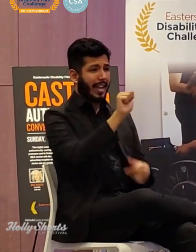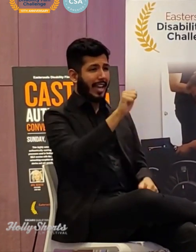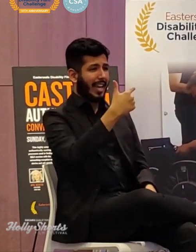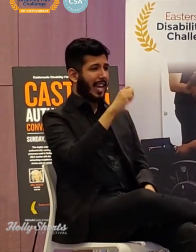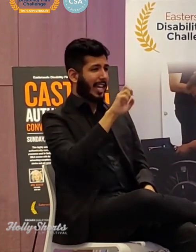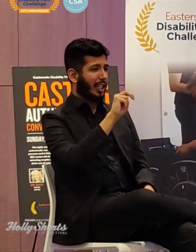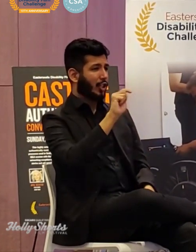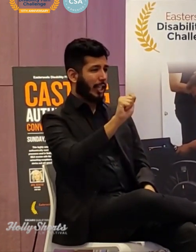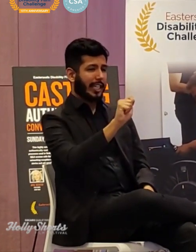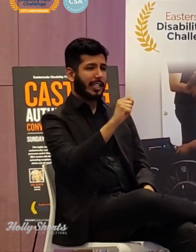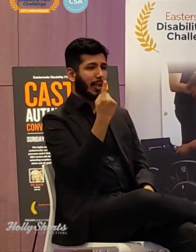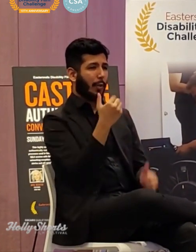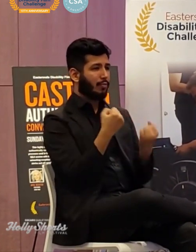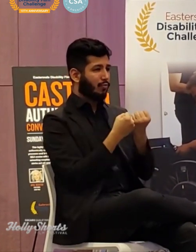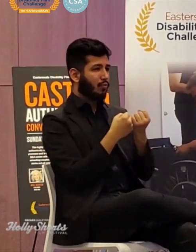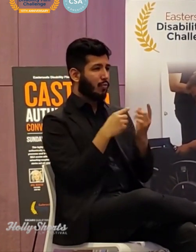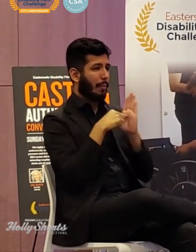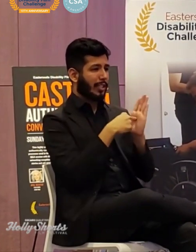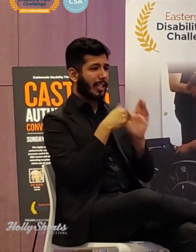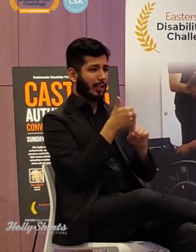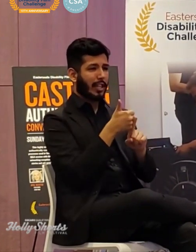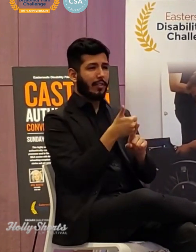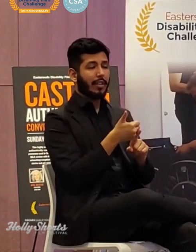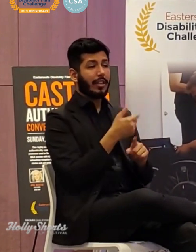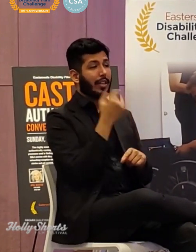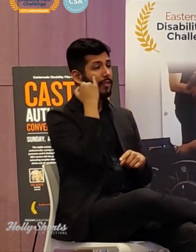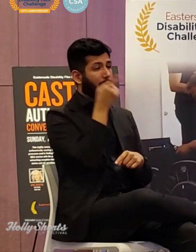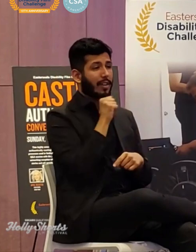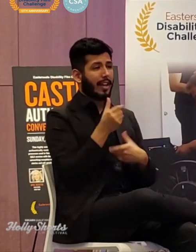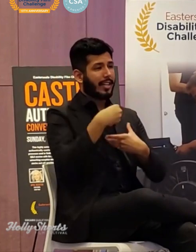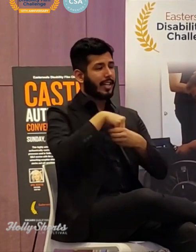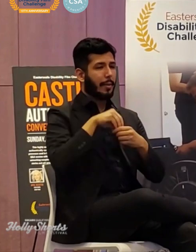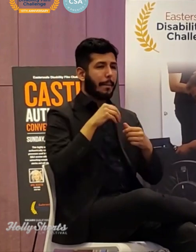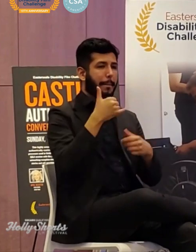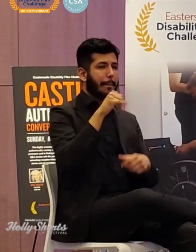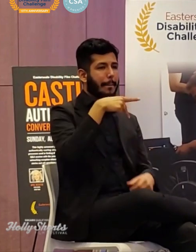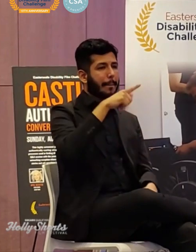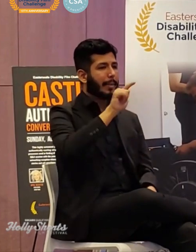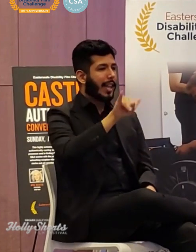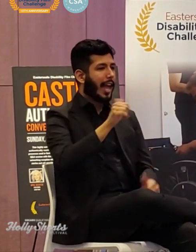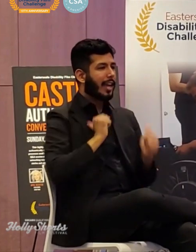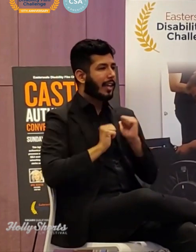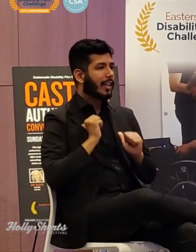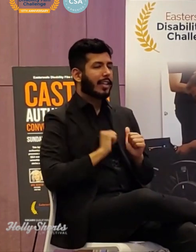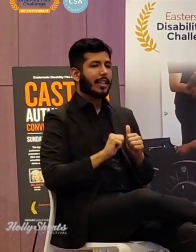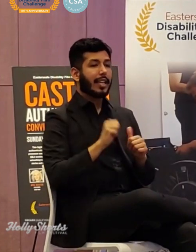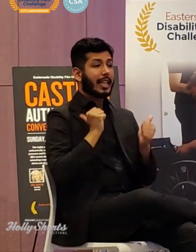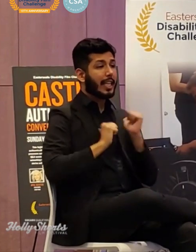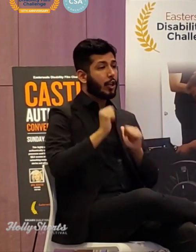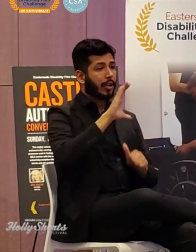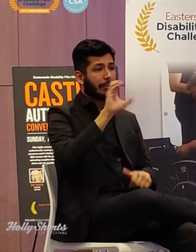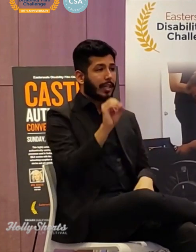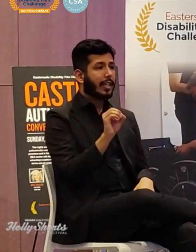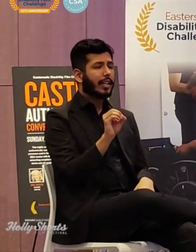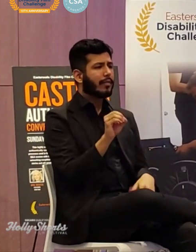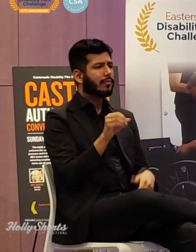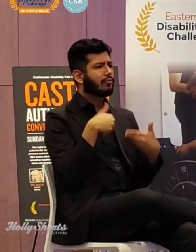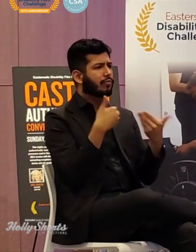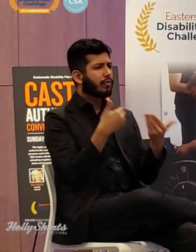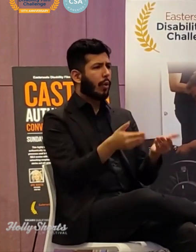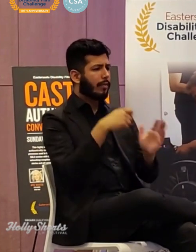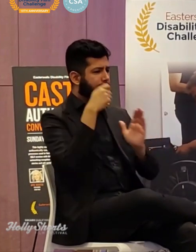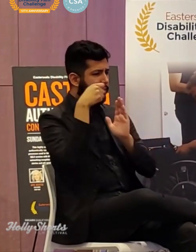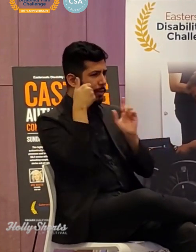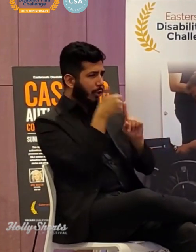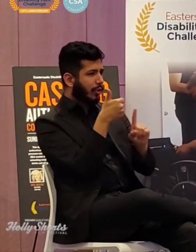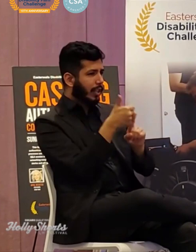not in a play, or if you're not part of a theater company or something like that, having something that we can take a look at and see you on camera is